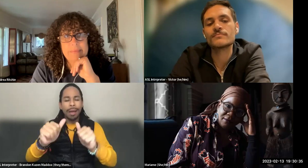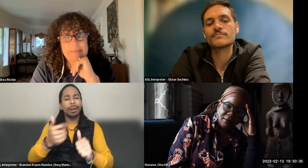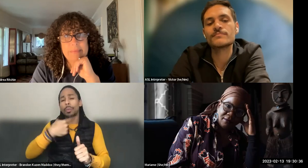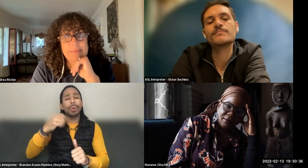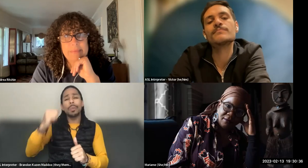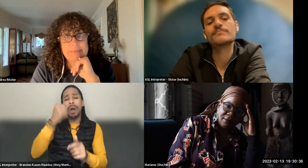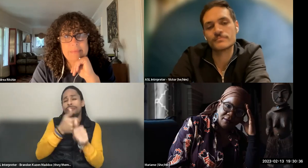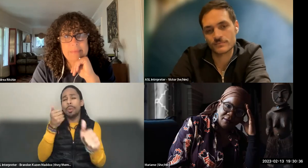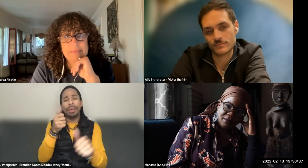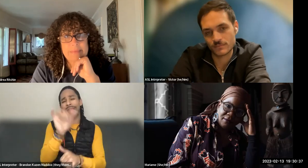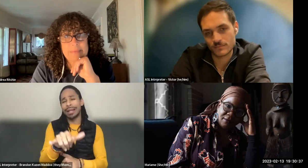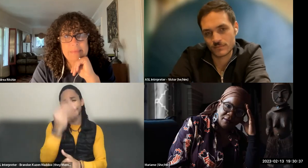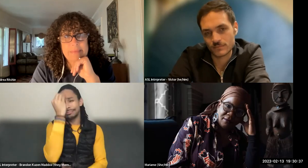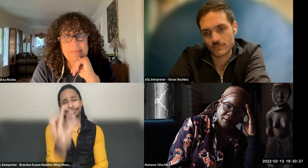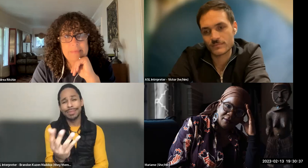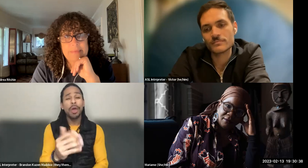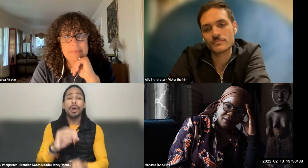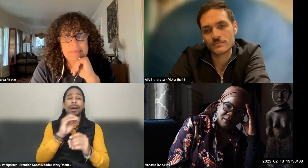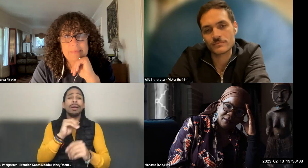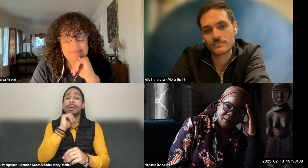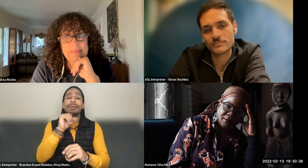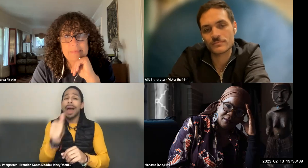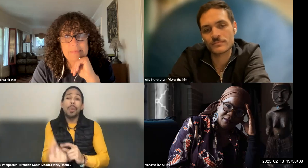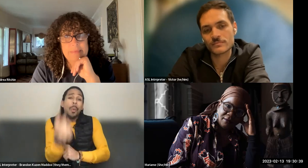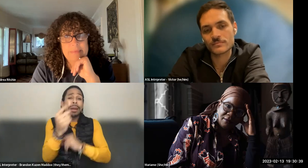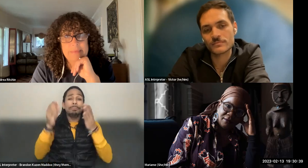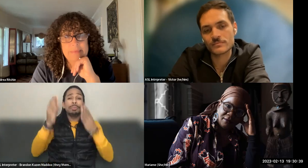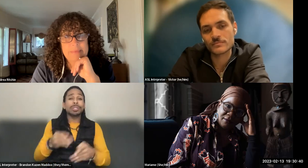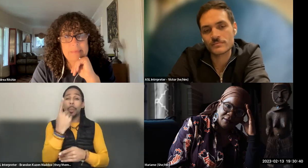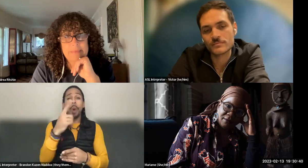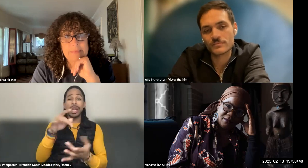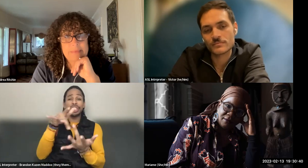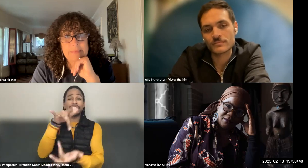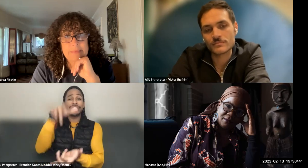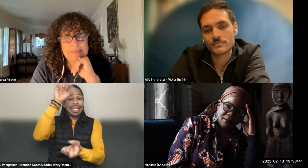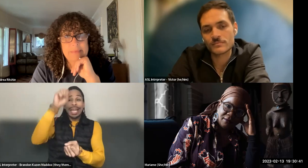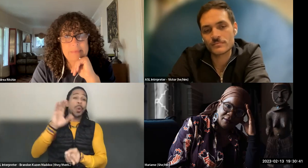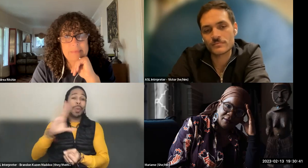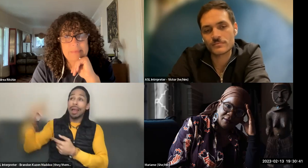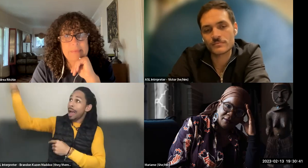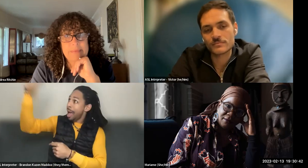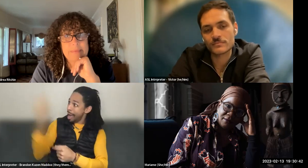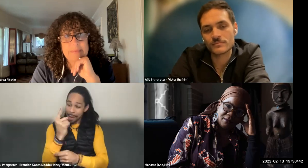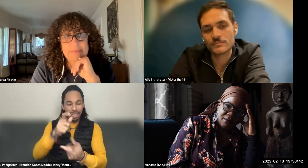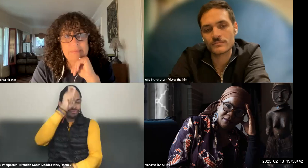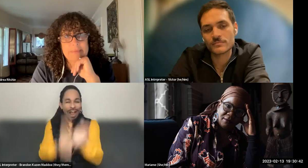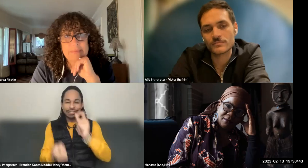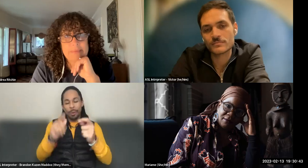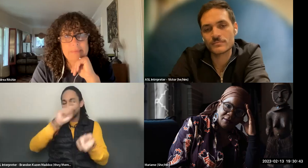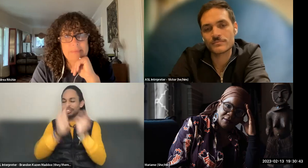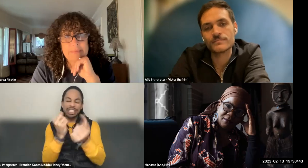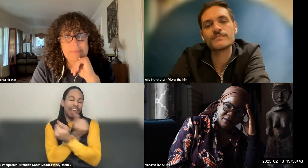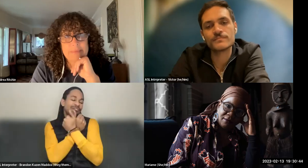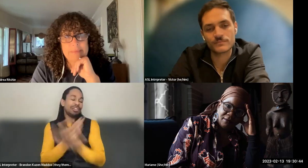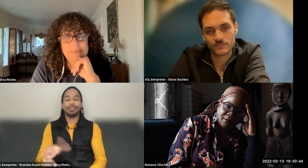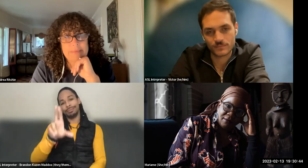some big theory in the sky is going to drop in and just transform everything. That's not what's going to happen. Abolition is made through